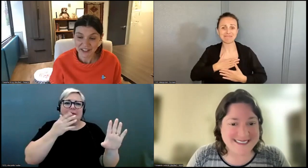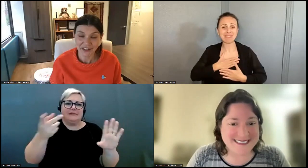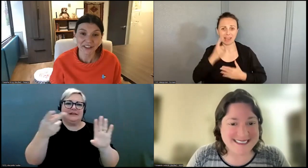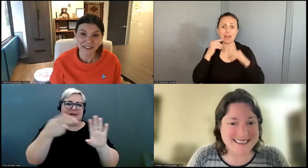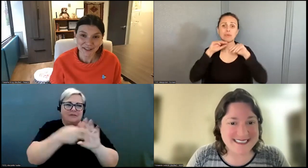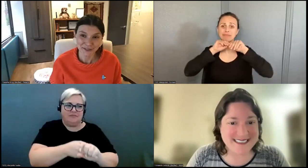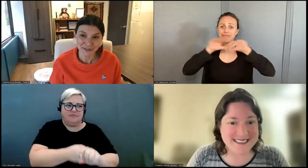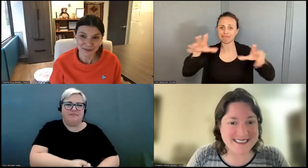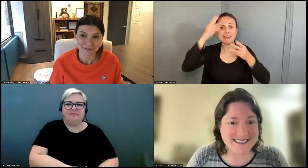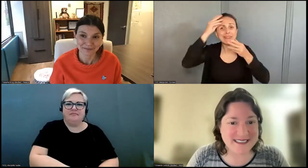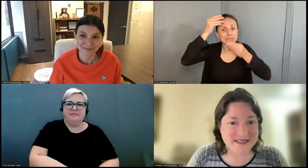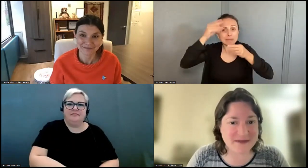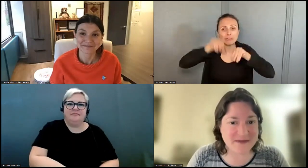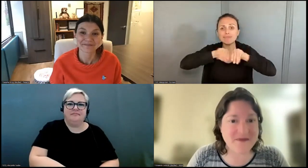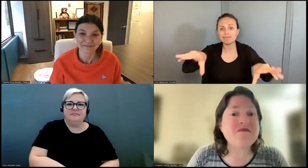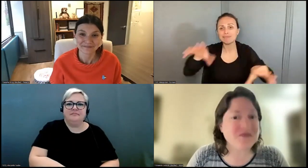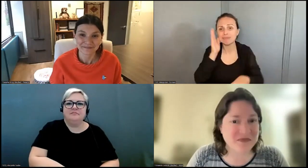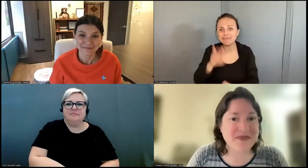those materials.